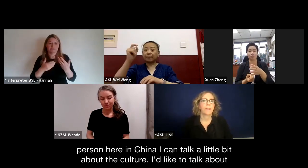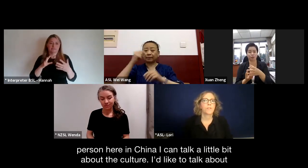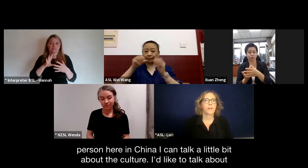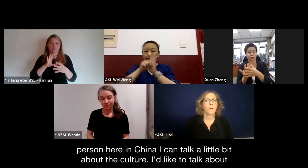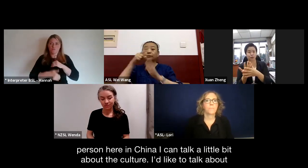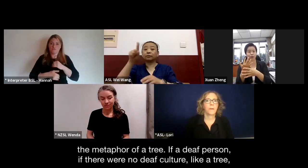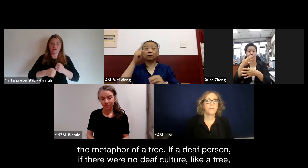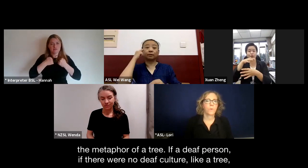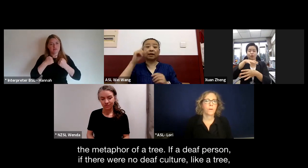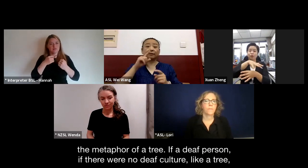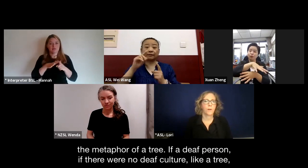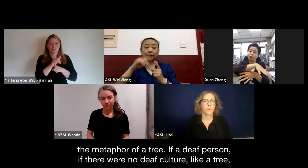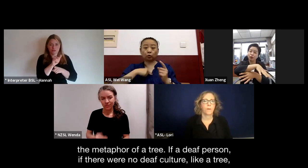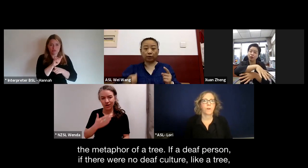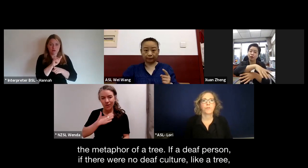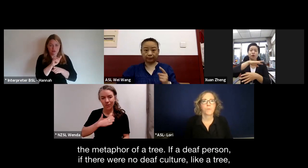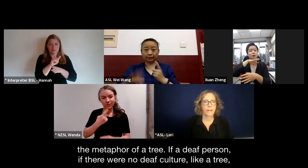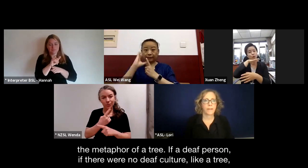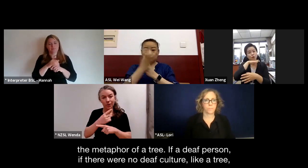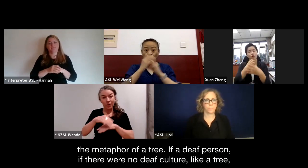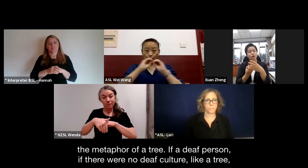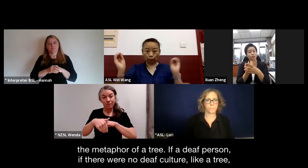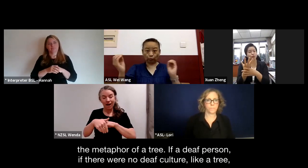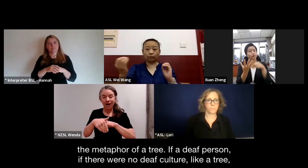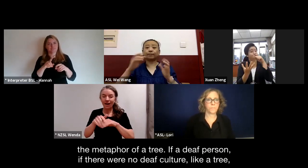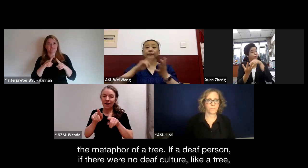I'd like to talk about the metaphor of a tree.